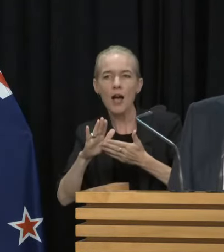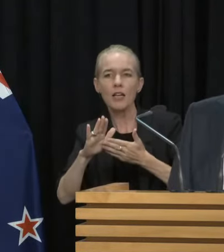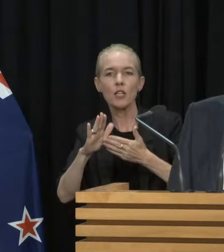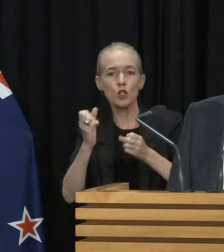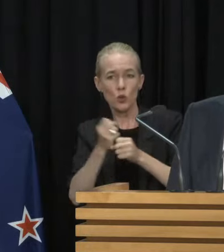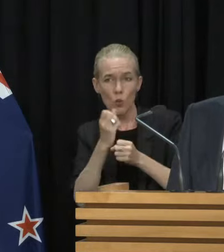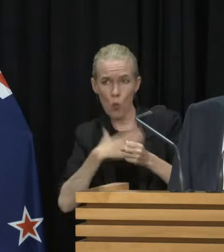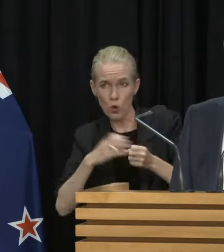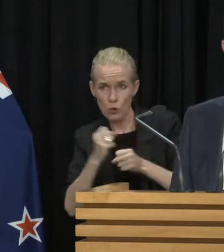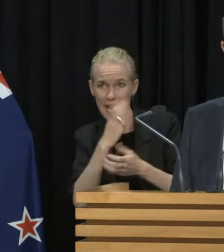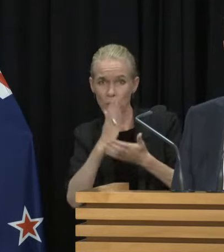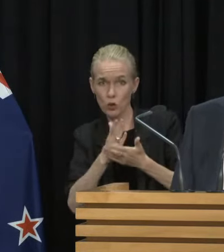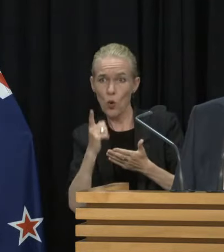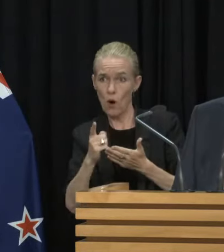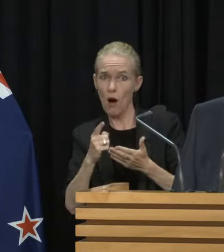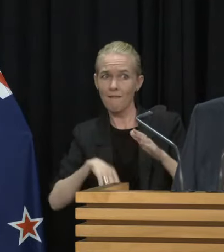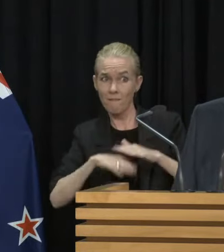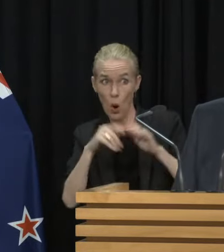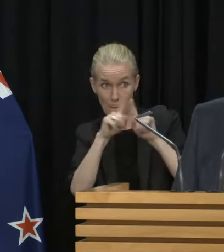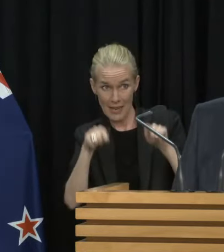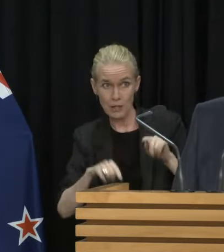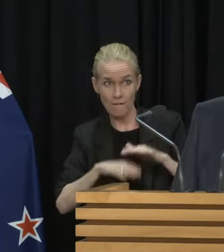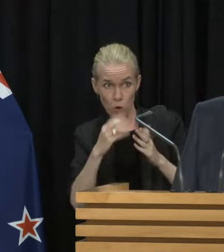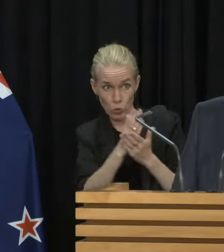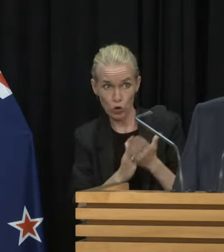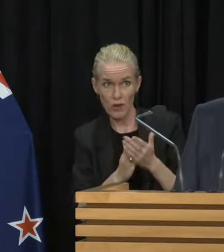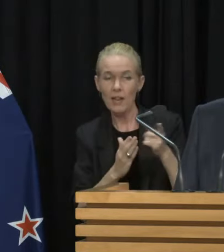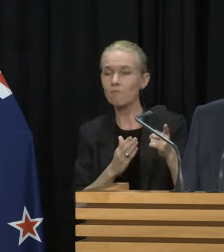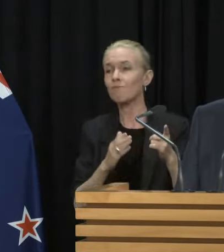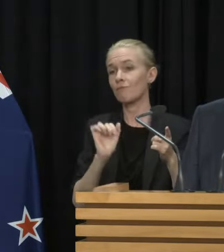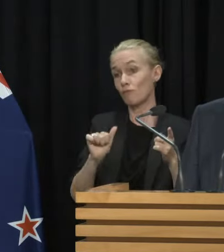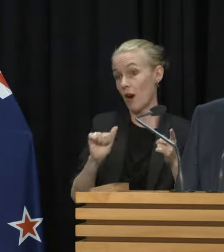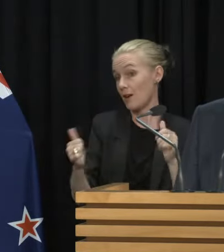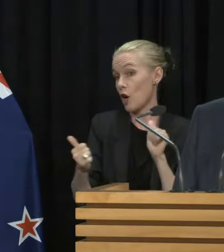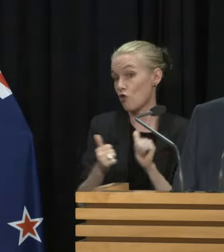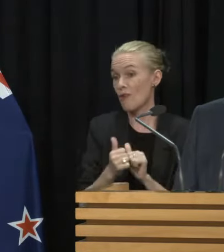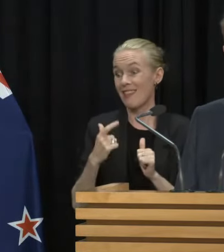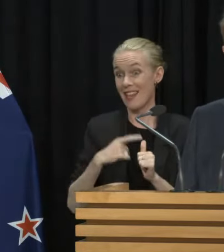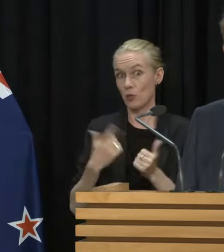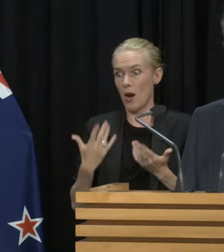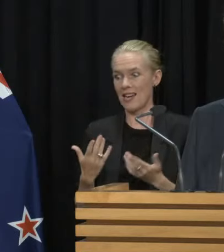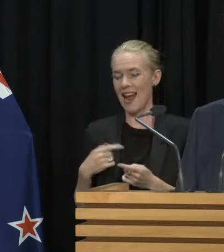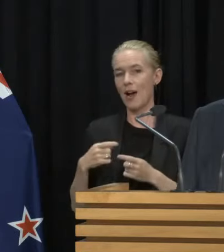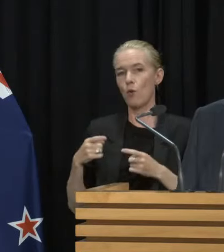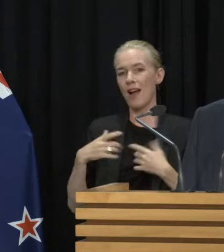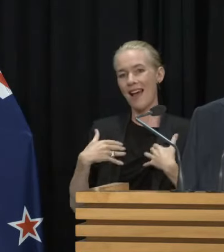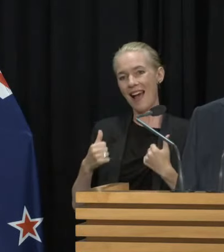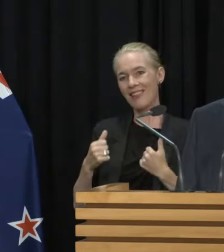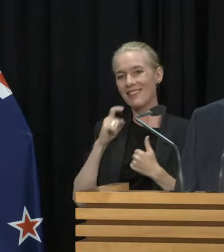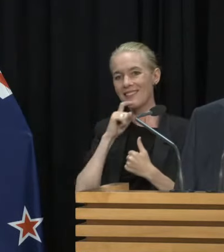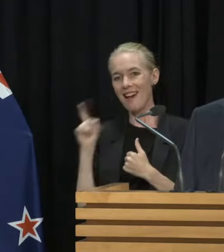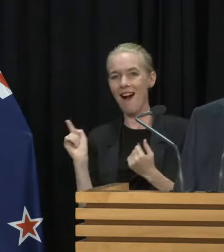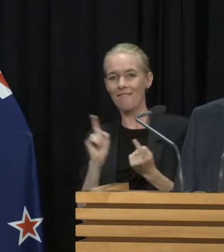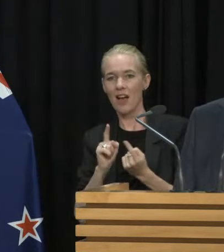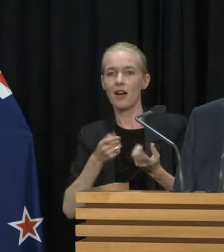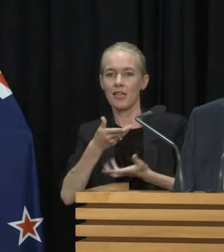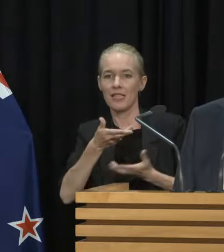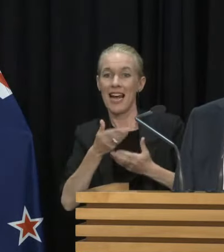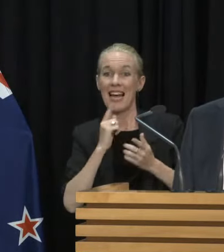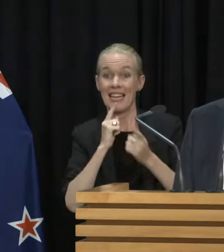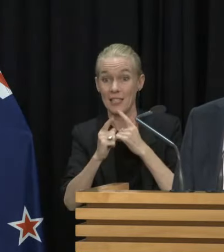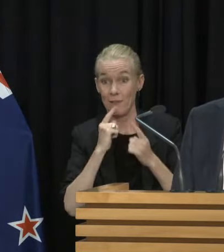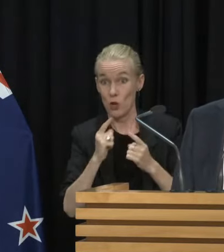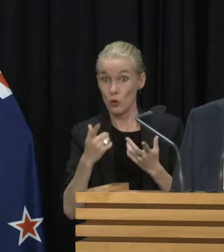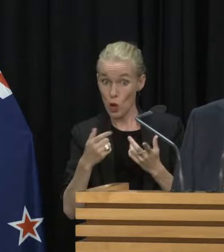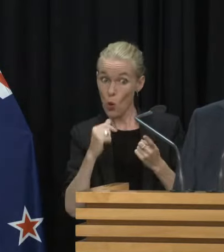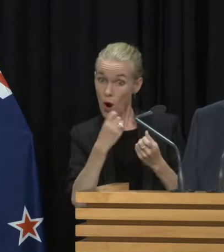been identified. And that's what we will be getting from the interviews from Auckland Regional Public Health. And if there are any locations of interest, we will make those available as